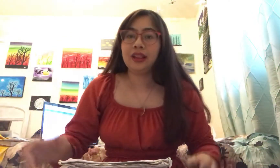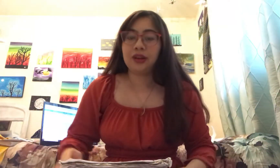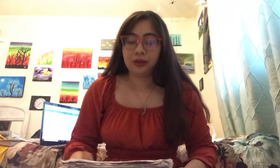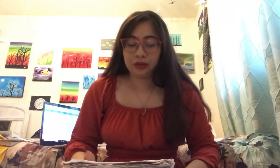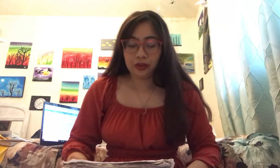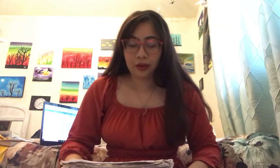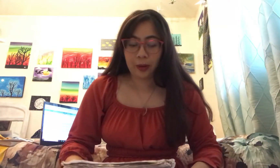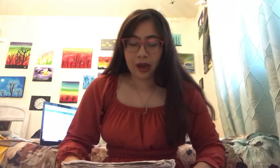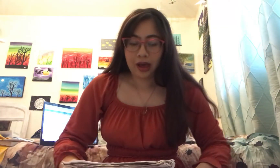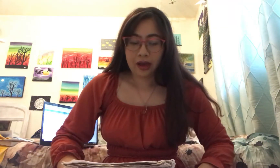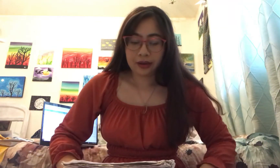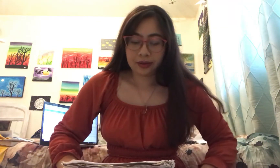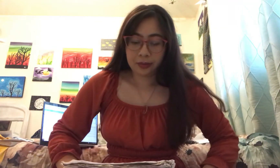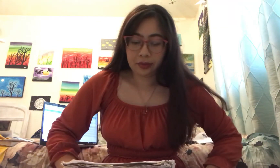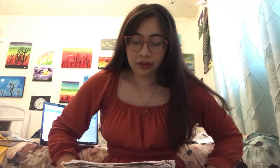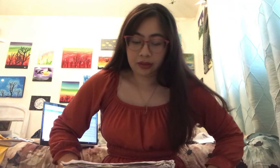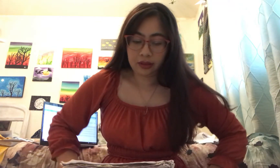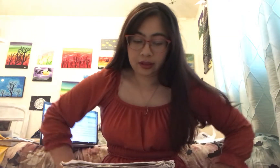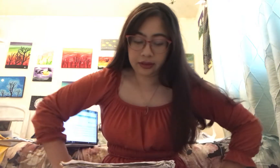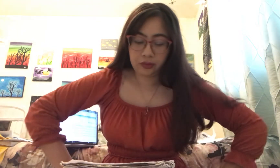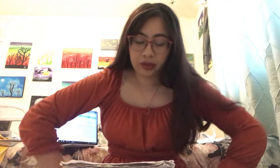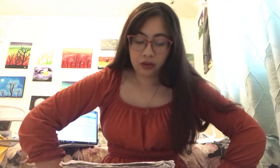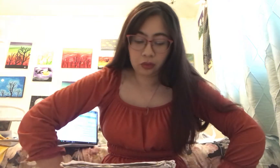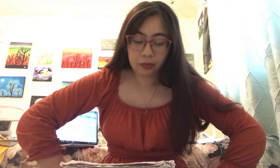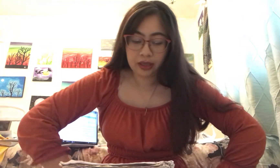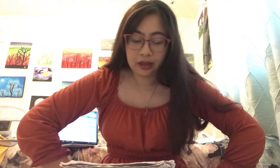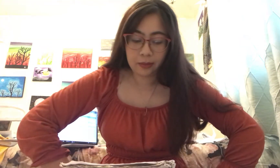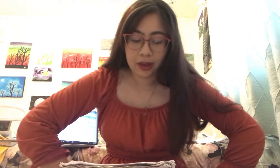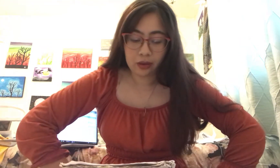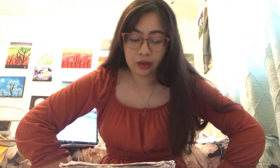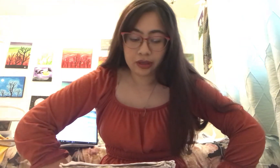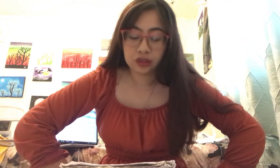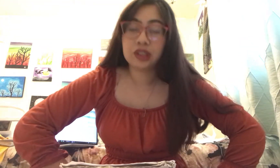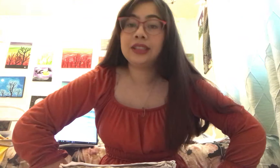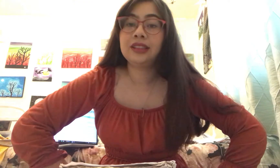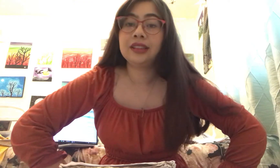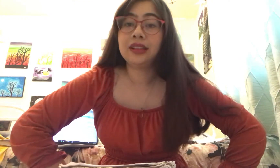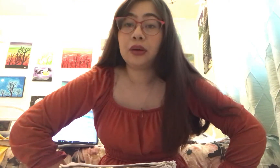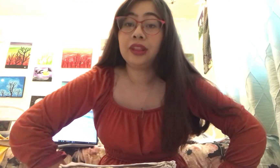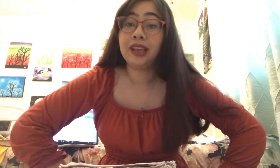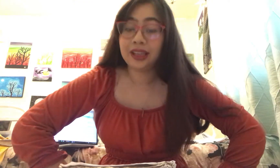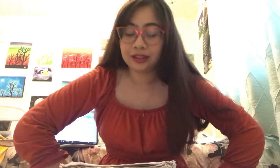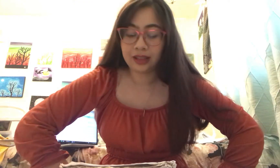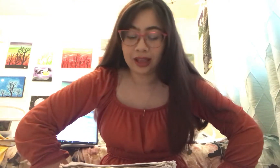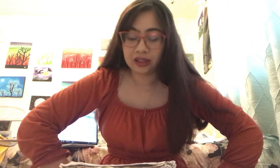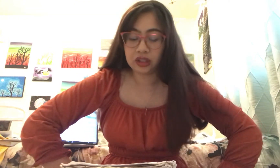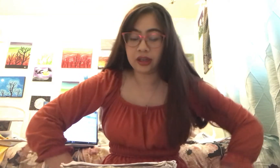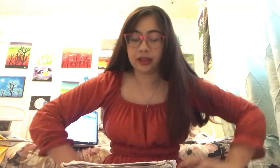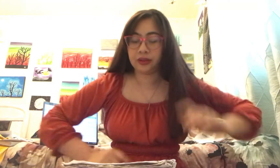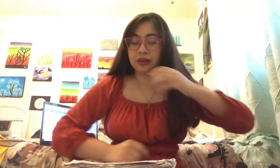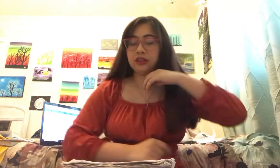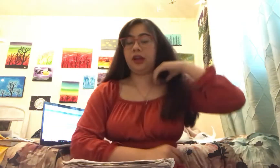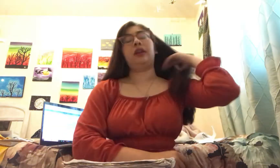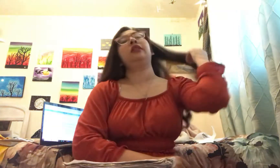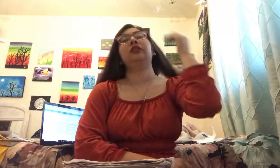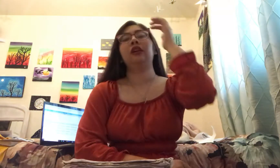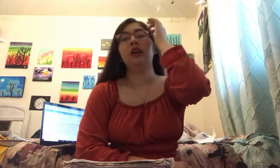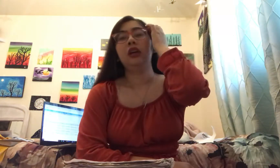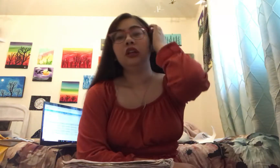Hello, so this video will be about countries in Southeast Asia and their signs. So